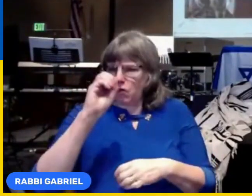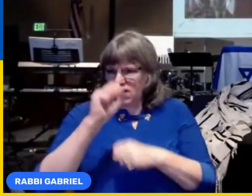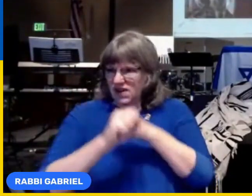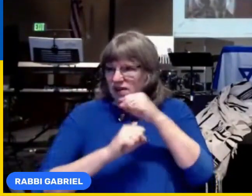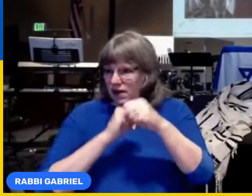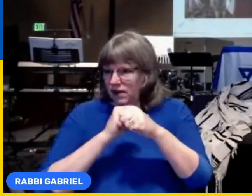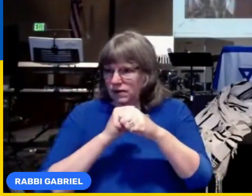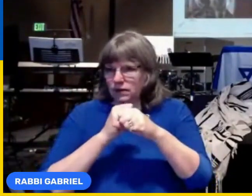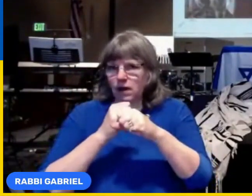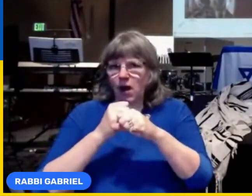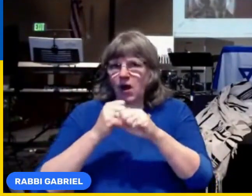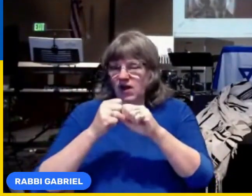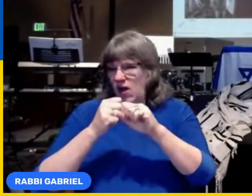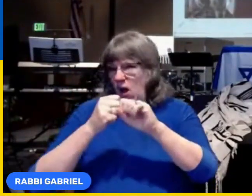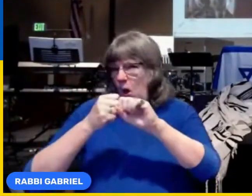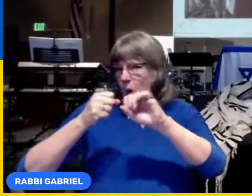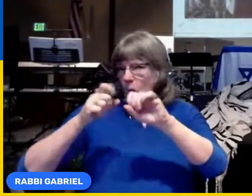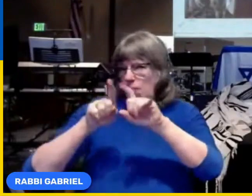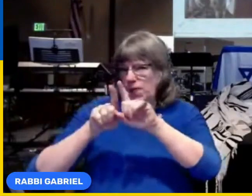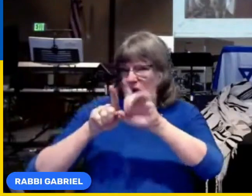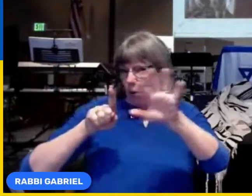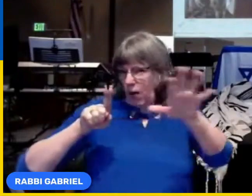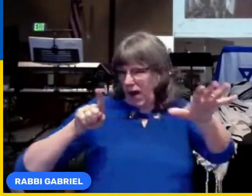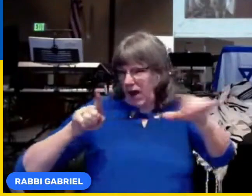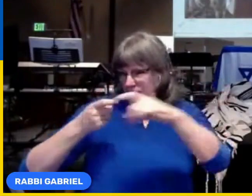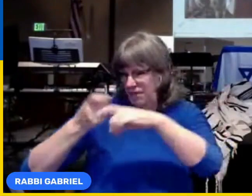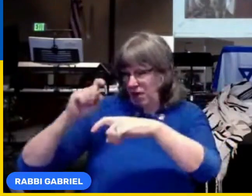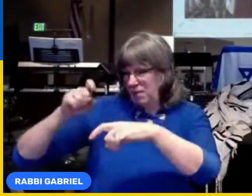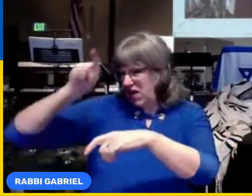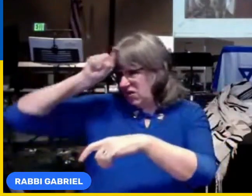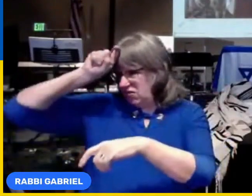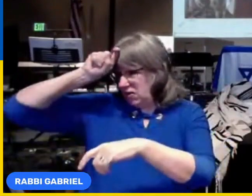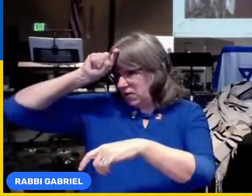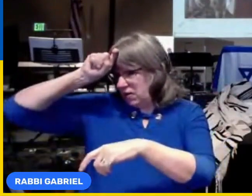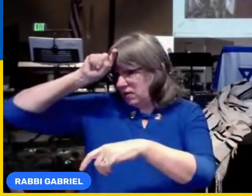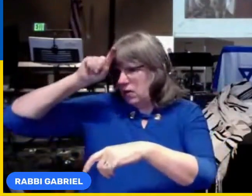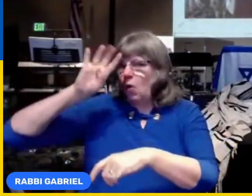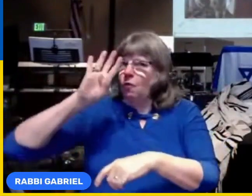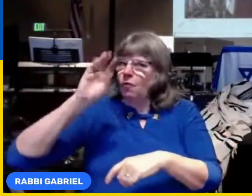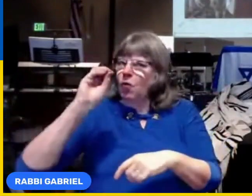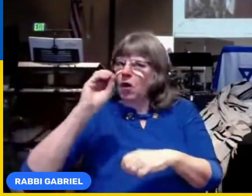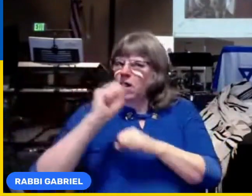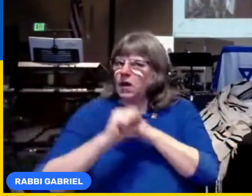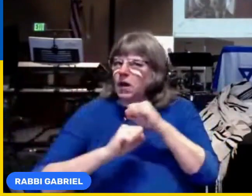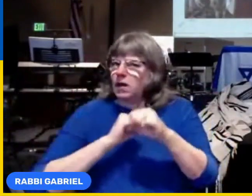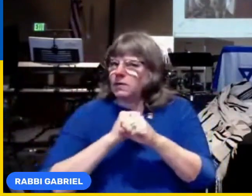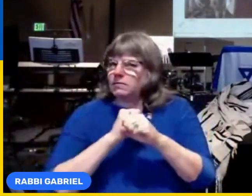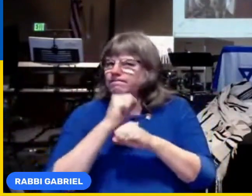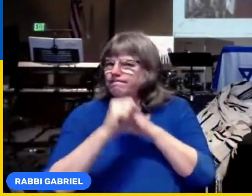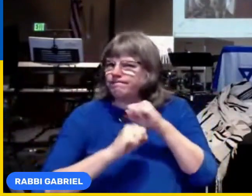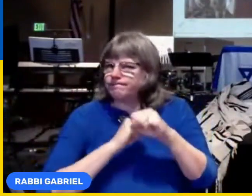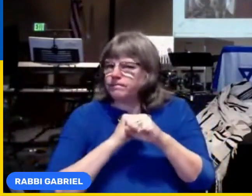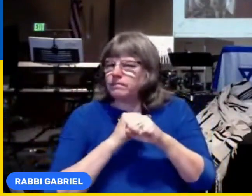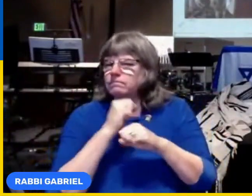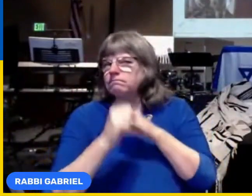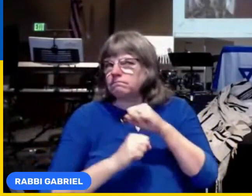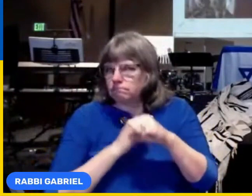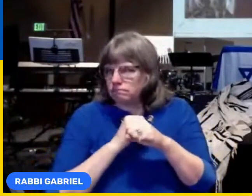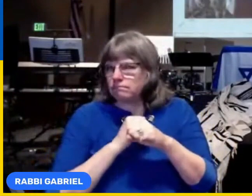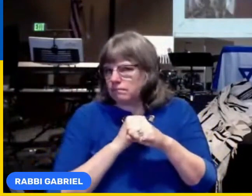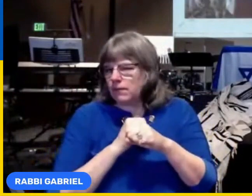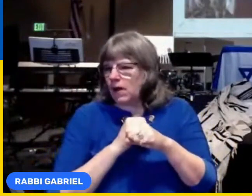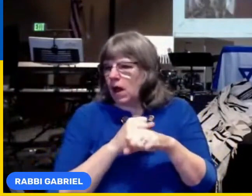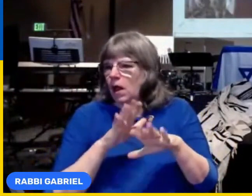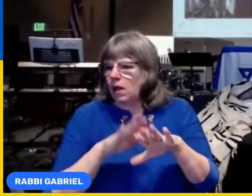of Egyptian cities, he, for 40 years, he was in the quiet, in a quiet reflection, in a